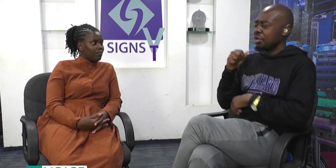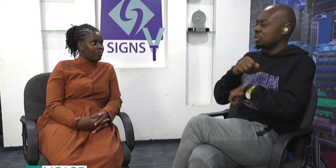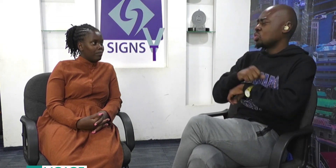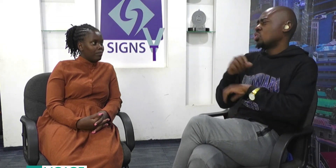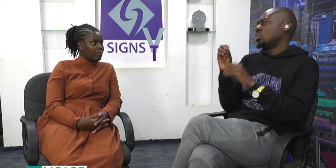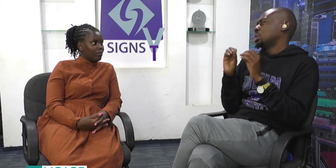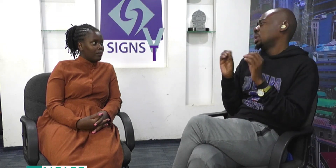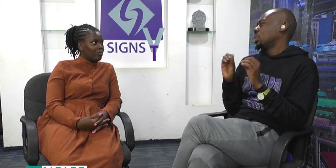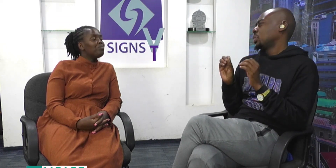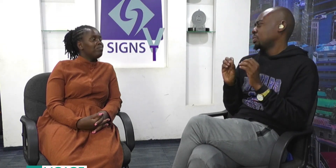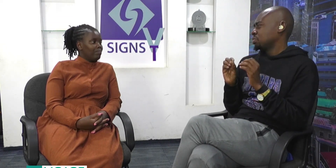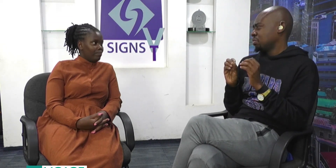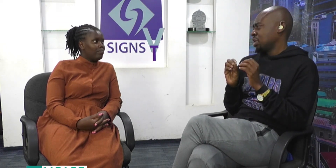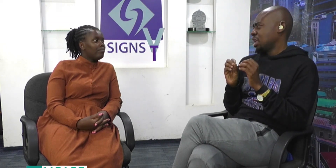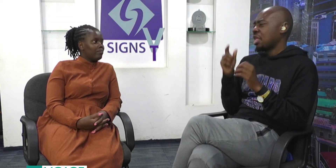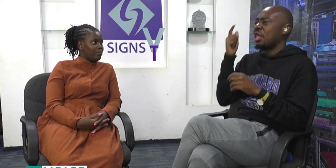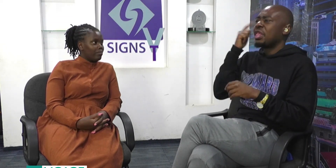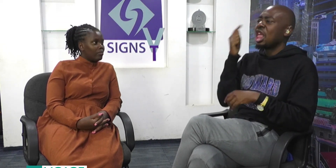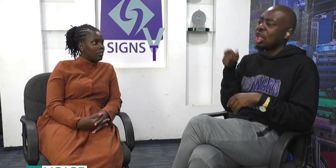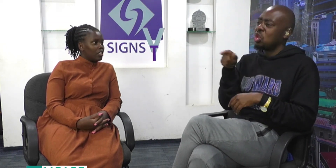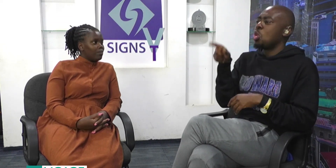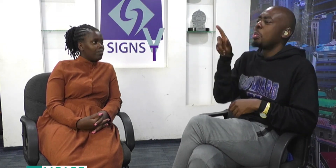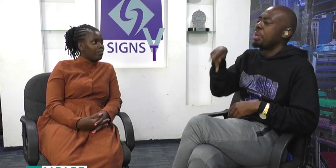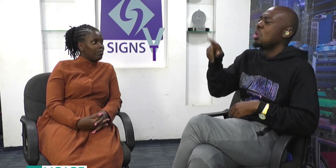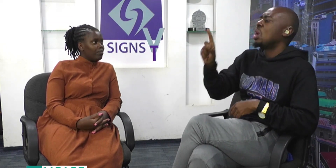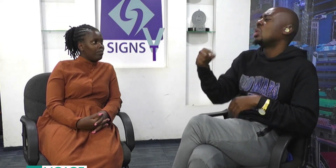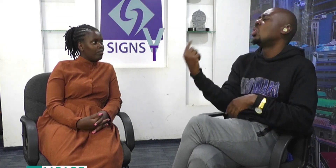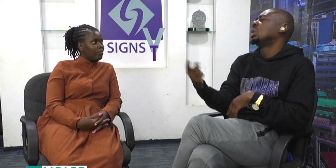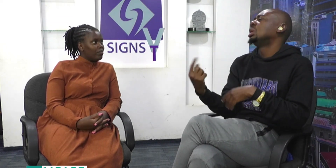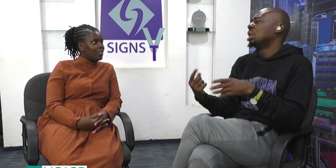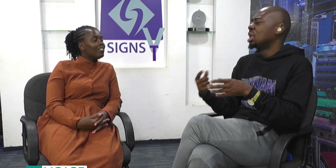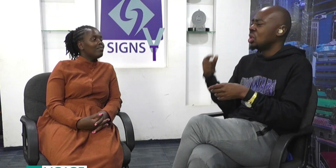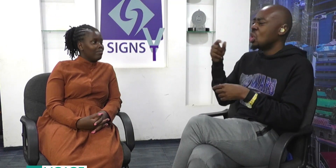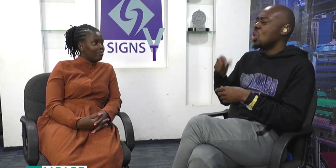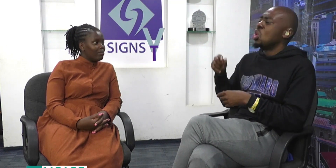teachers, they don't really understand that I'm deaf.